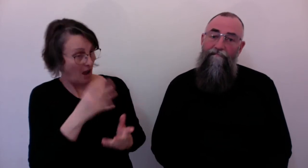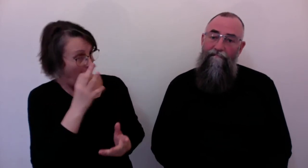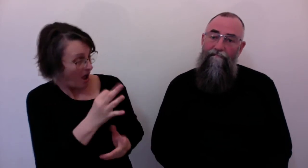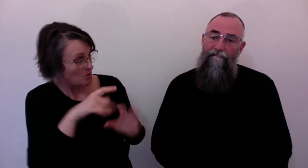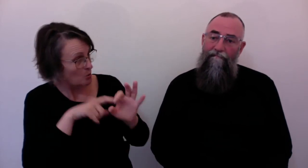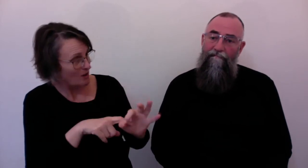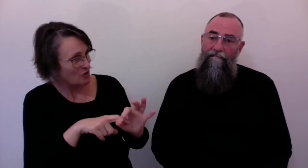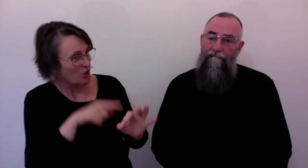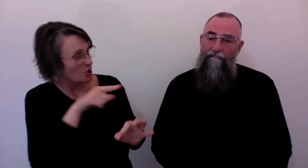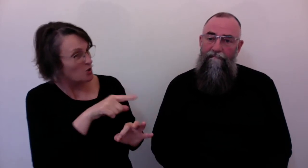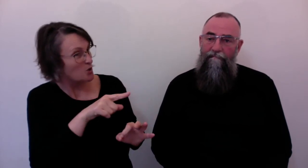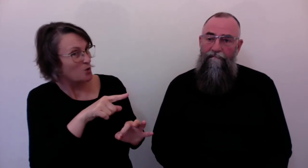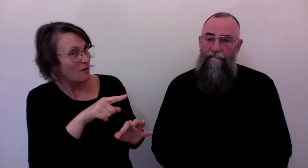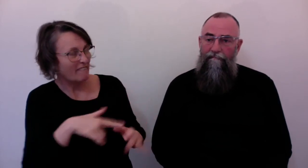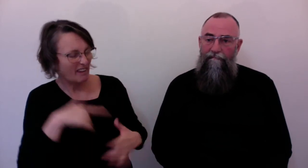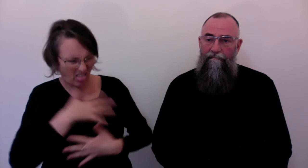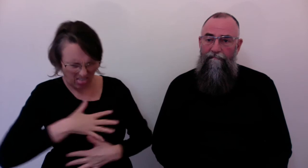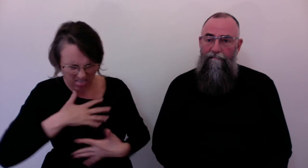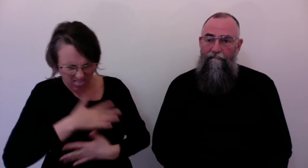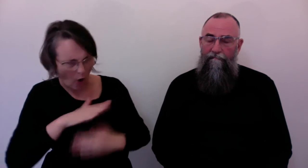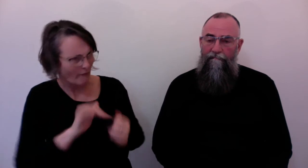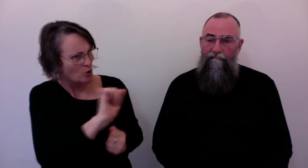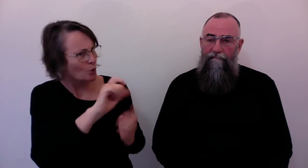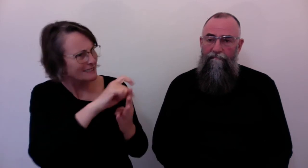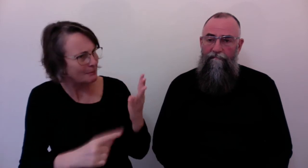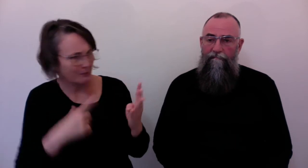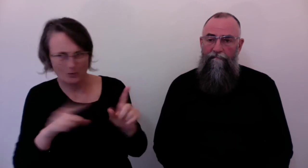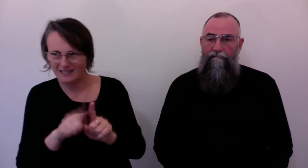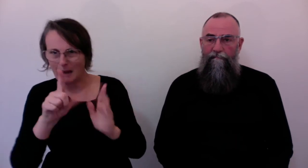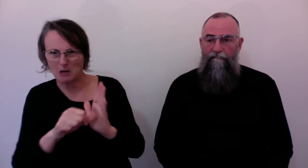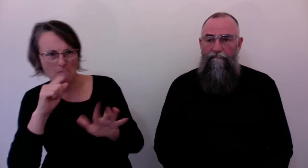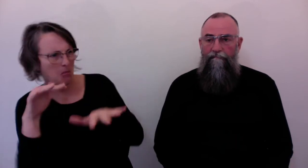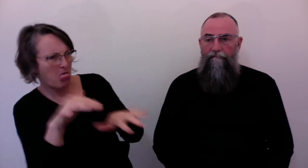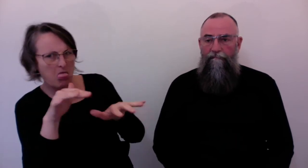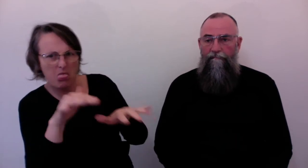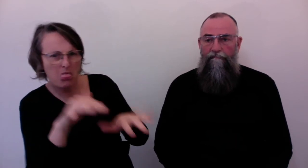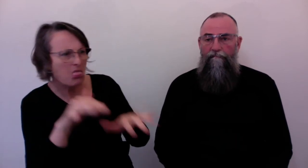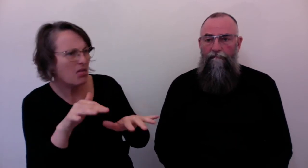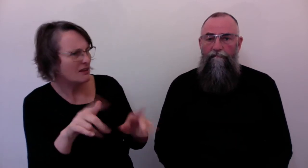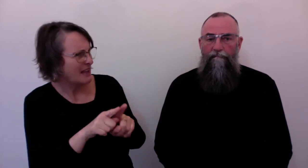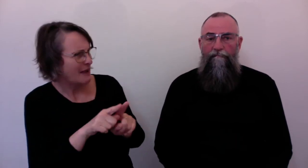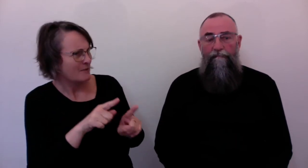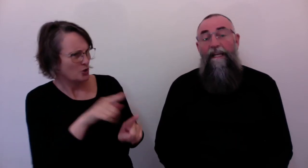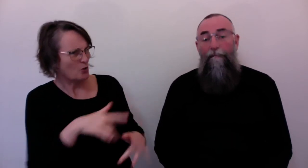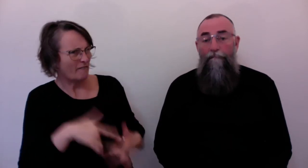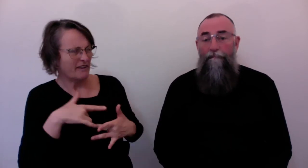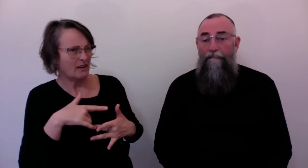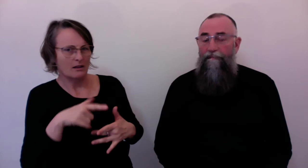terms with your own disability in those moments when people are, you know, potentially, I'm asking the question, making you take steps back in your